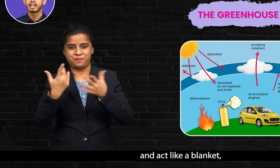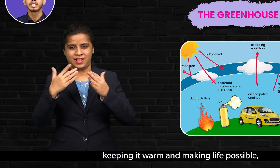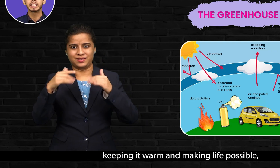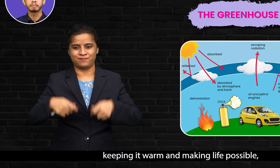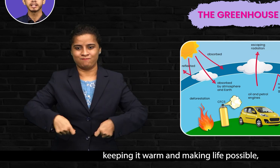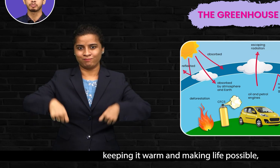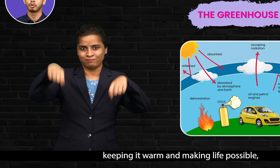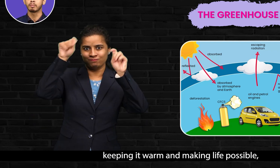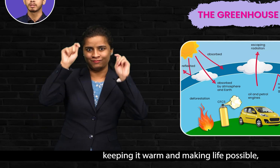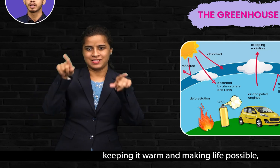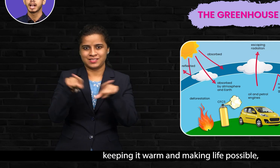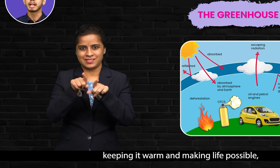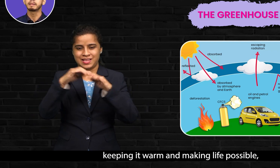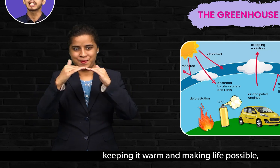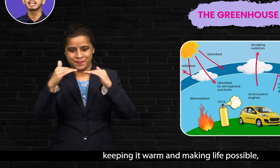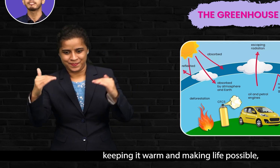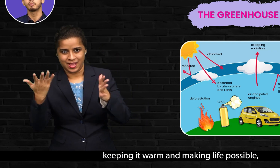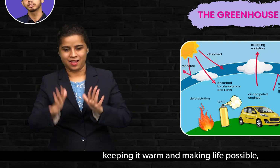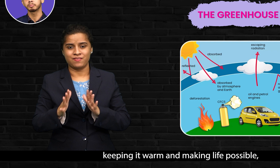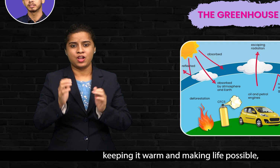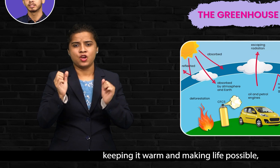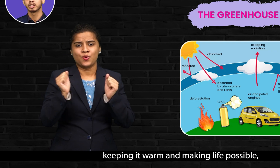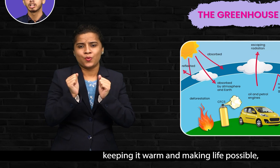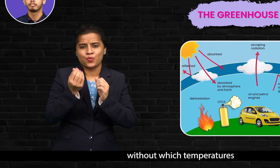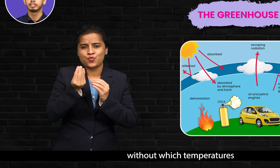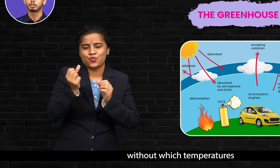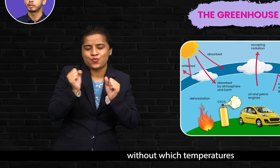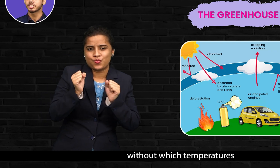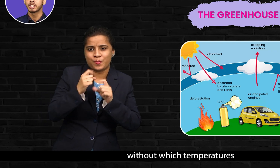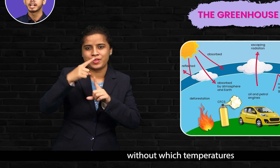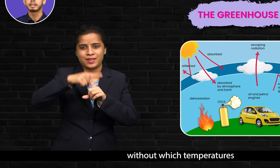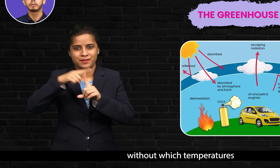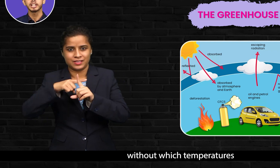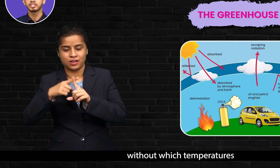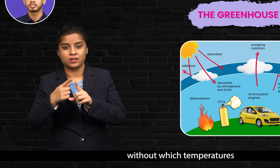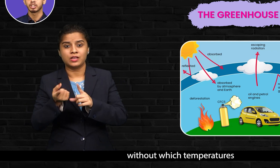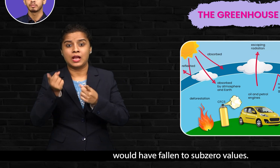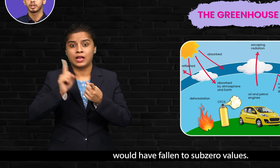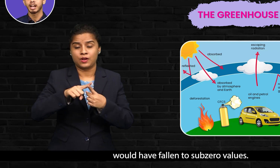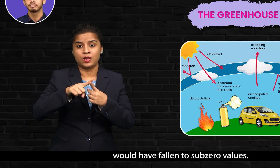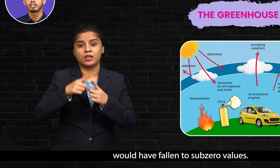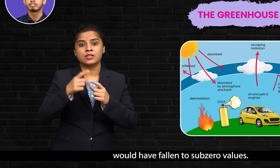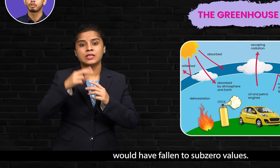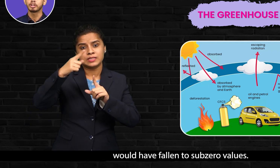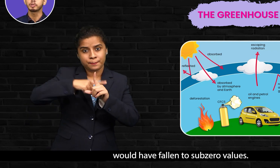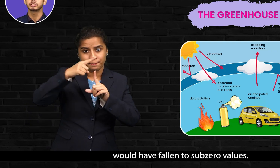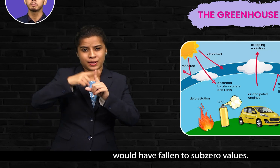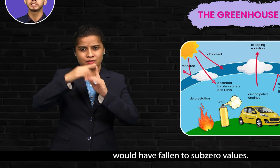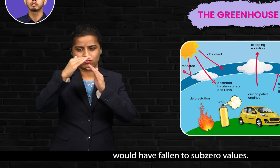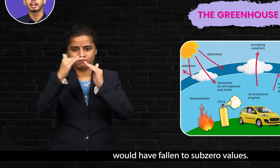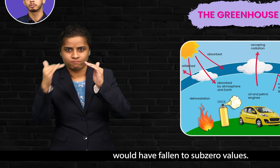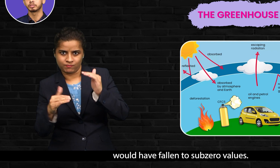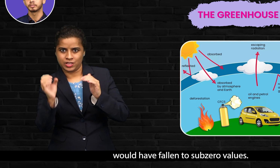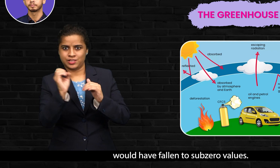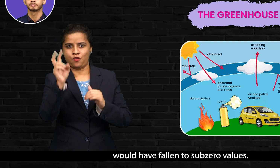blanket, keeping it warm and making life possible, without which temperatures would have fallen to